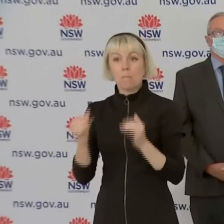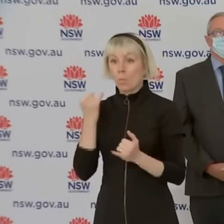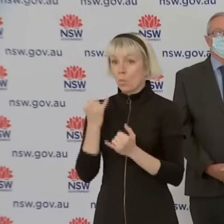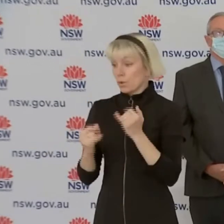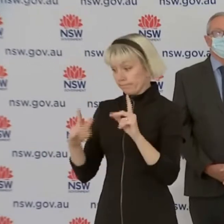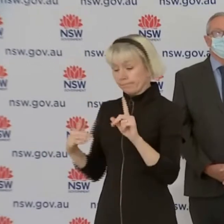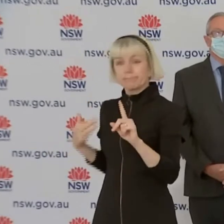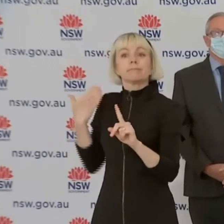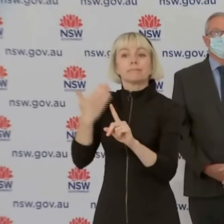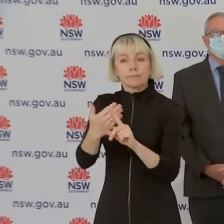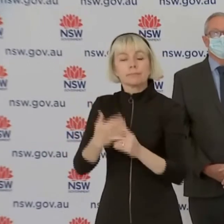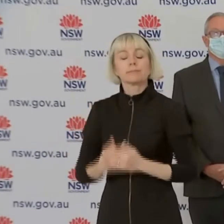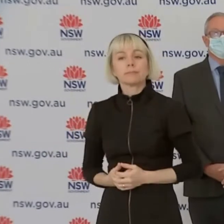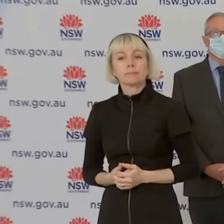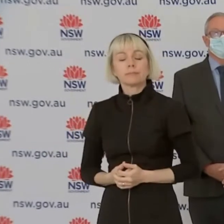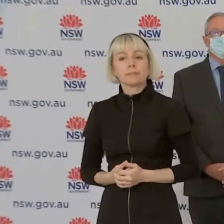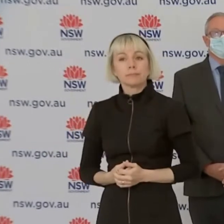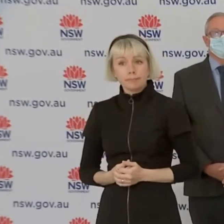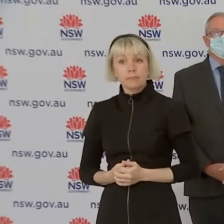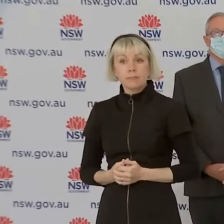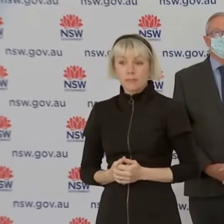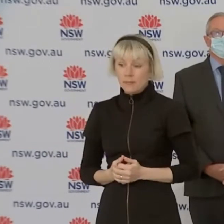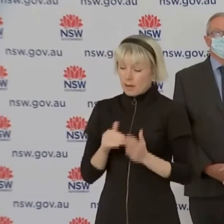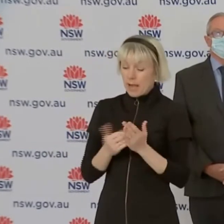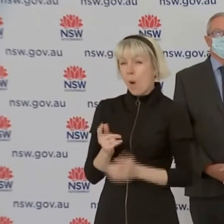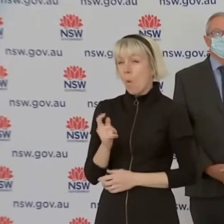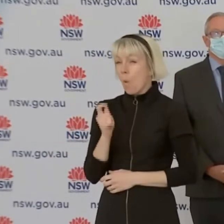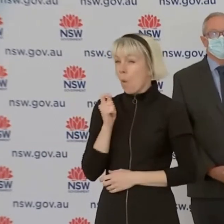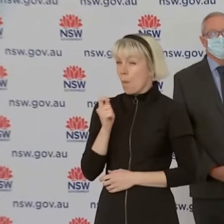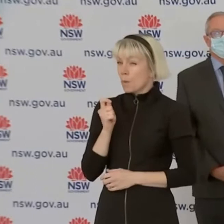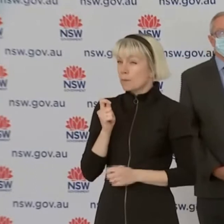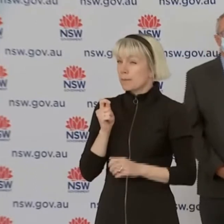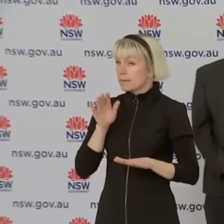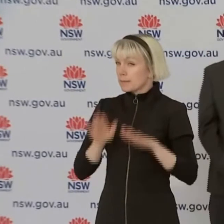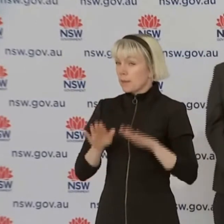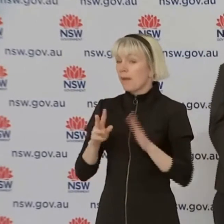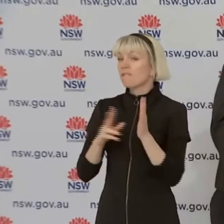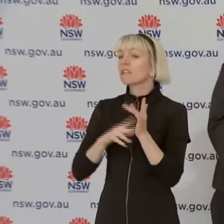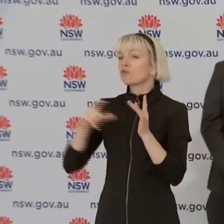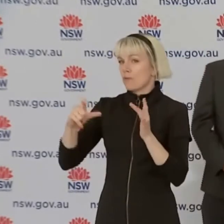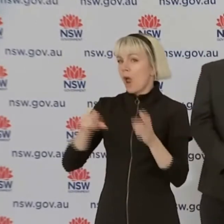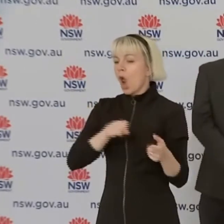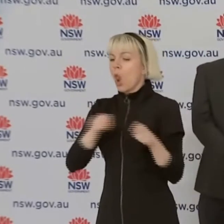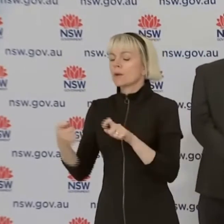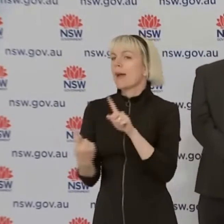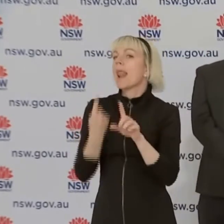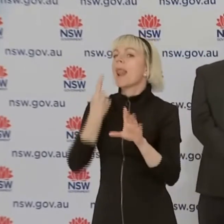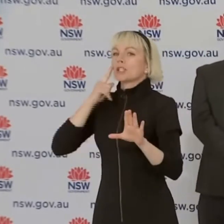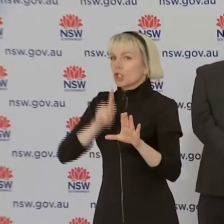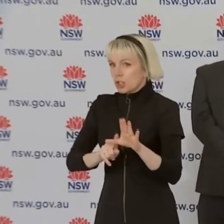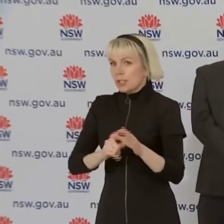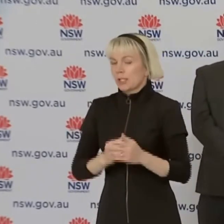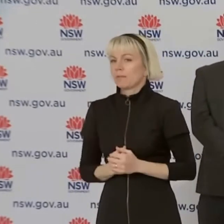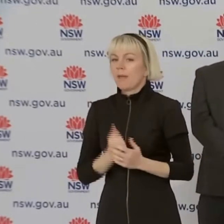what Victoria did in the stage 4 lockdown. So the data we've got confirms this is a tight lockdown. How far